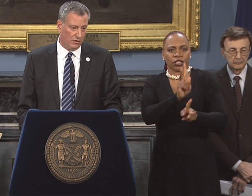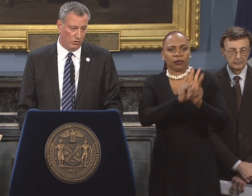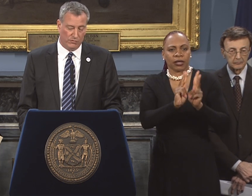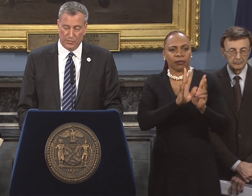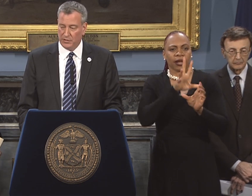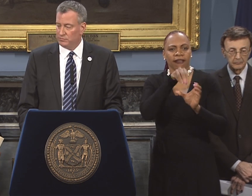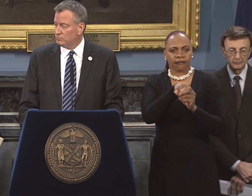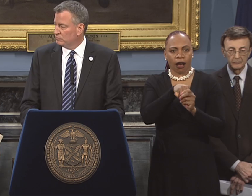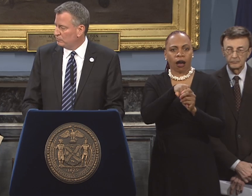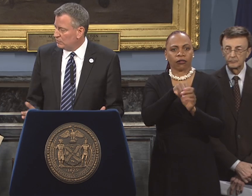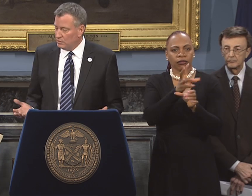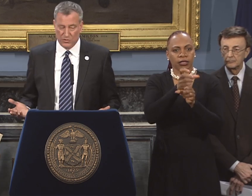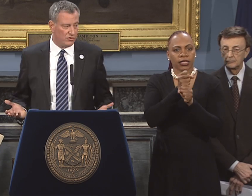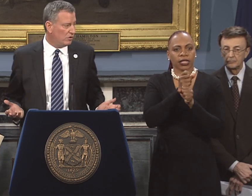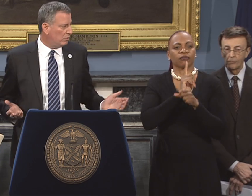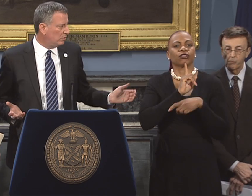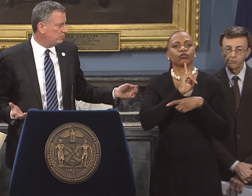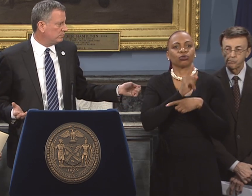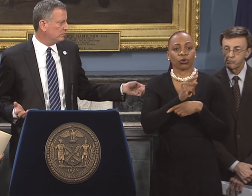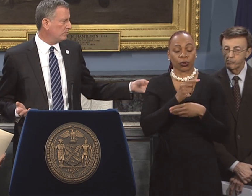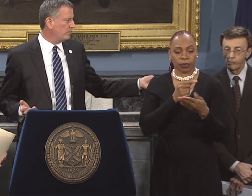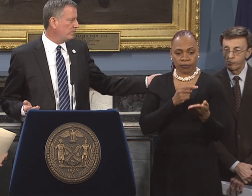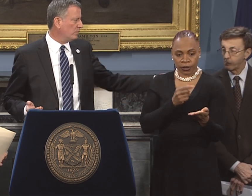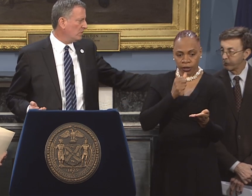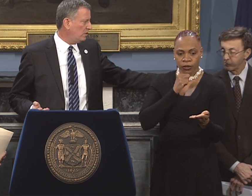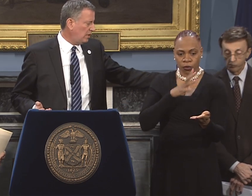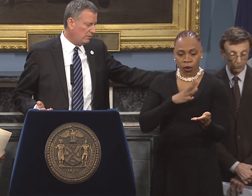here and learn from it. Commissioner?